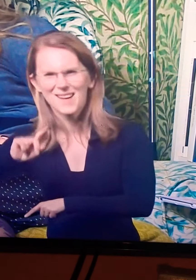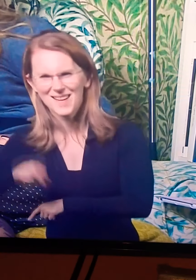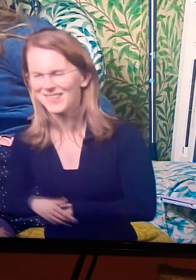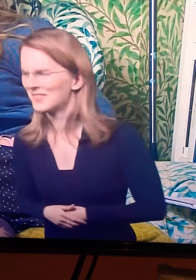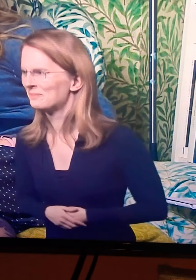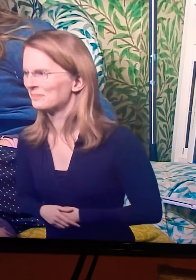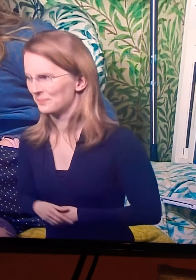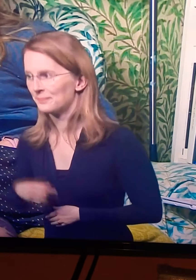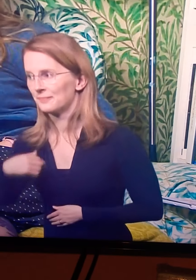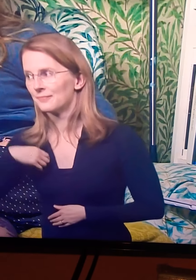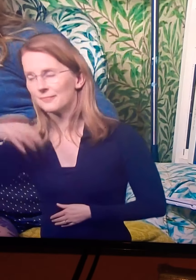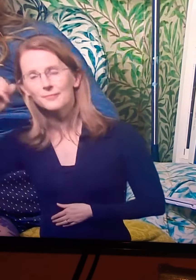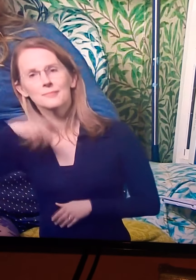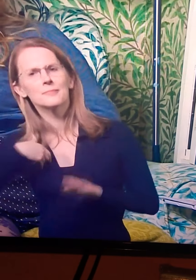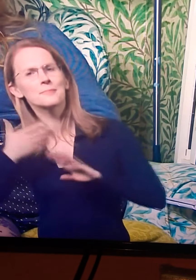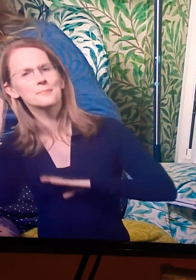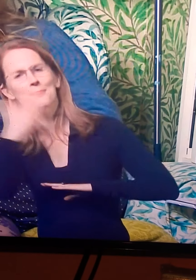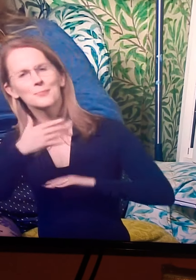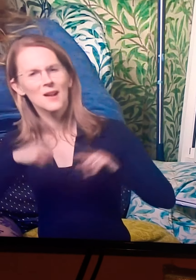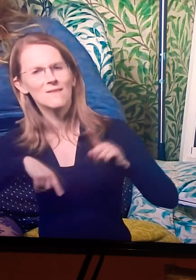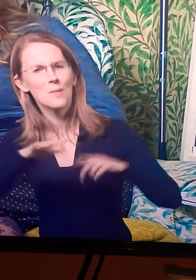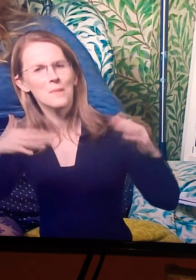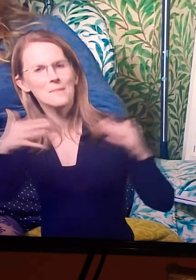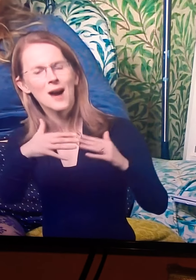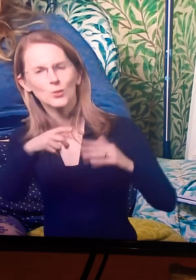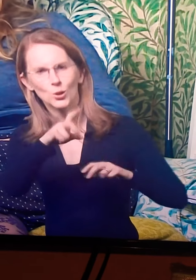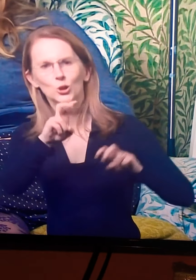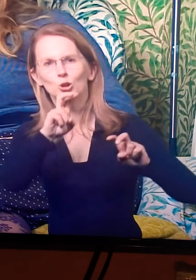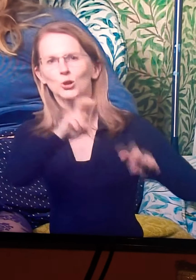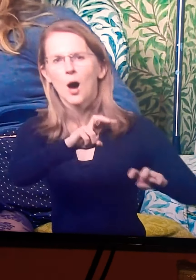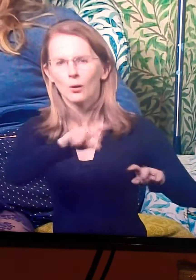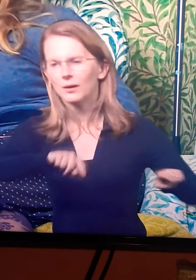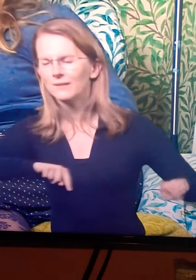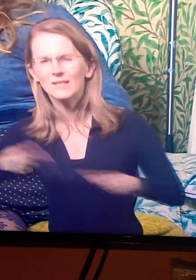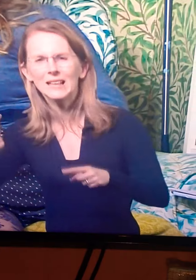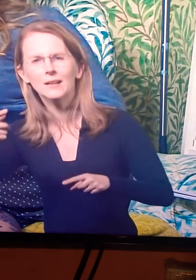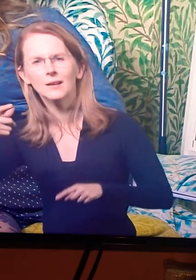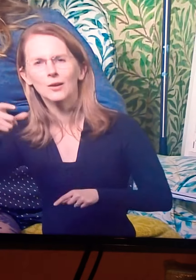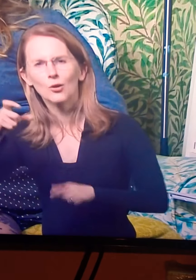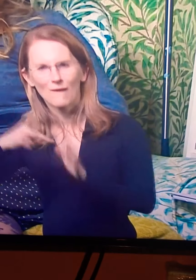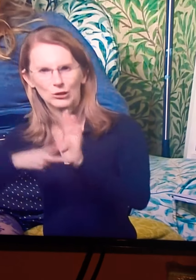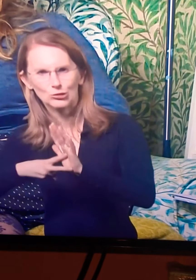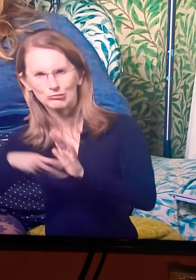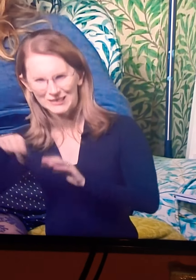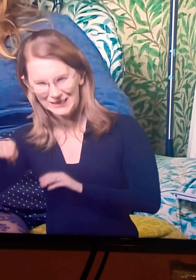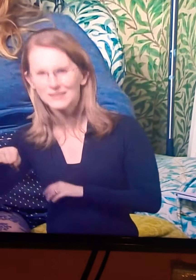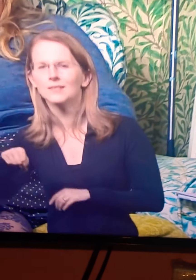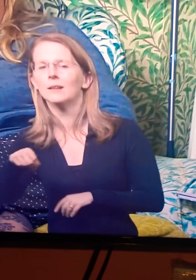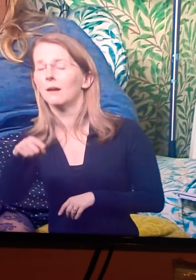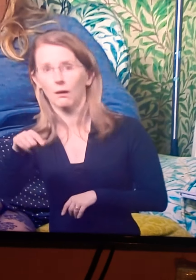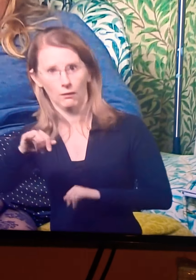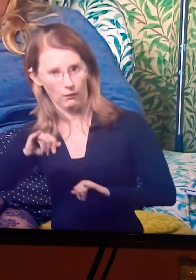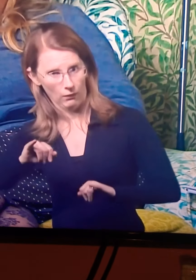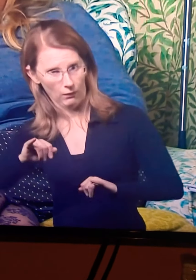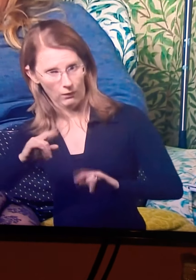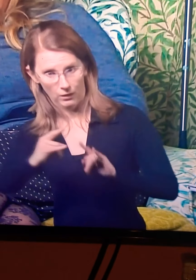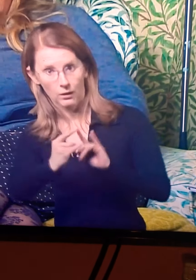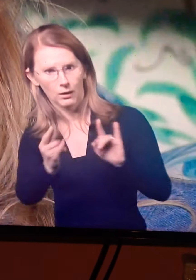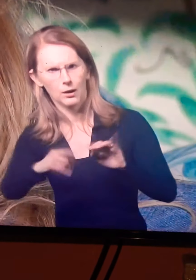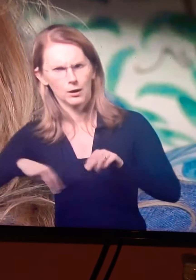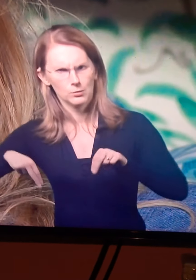I only went to one football match, Stoke City versus Coventry now, and a sheepdog came onto the field. That's the only thing I remember about